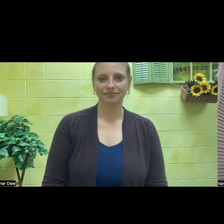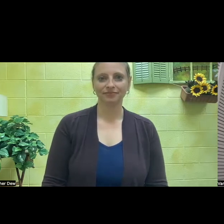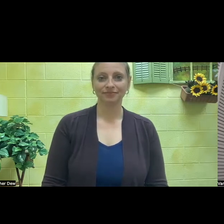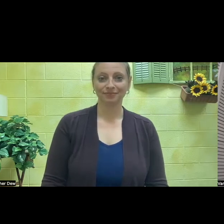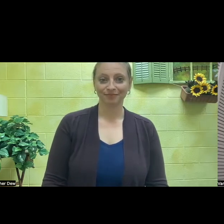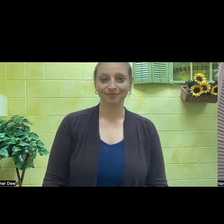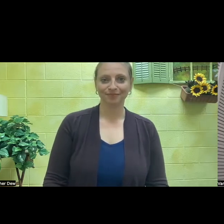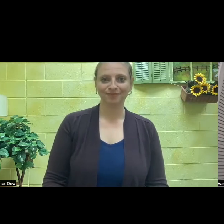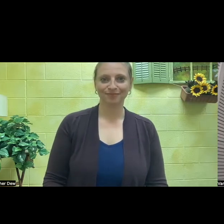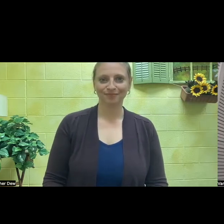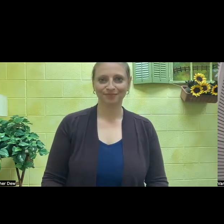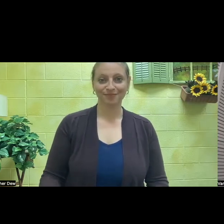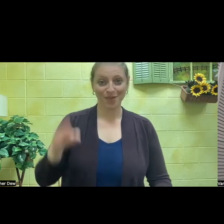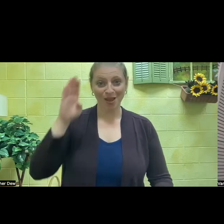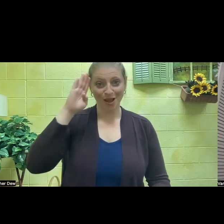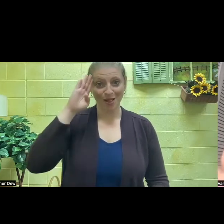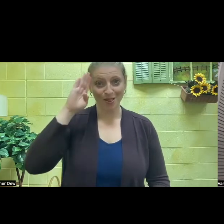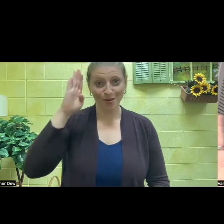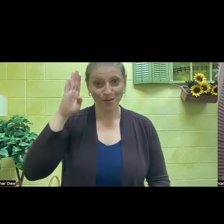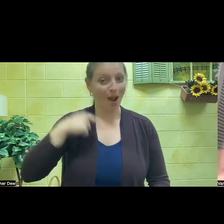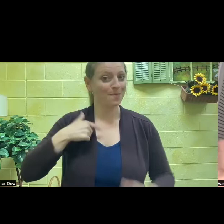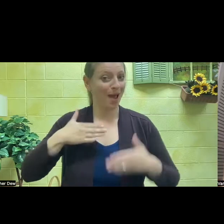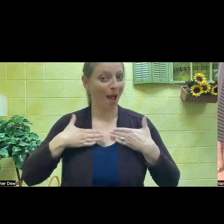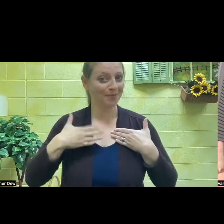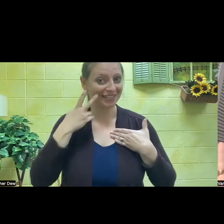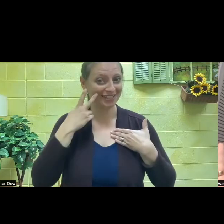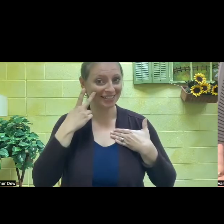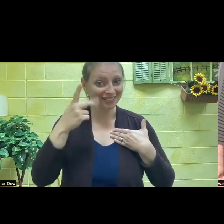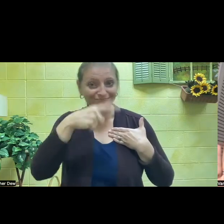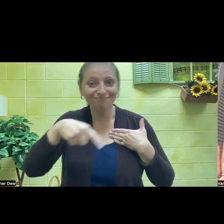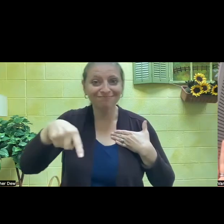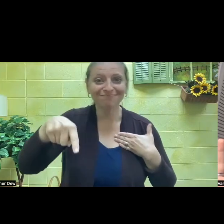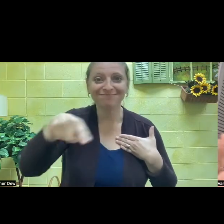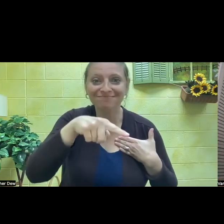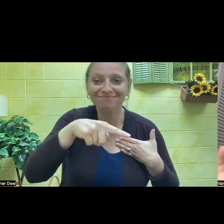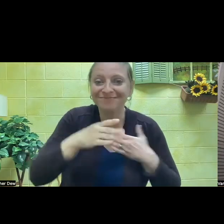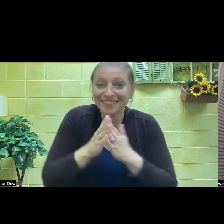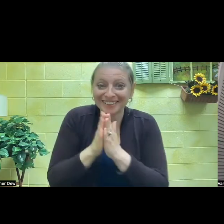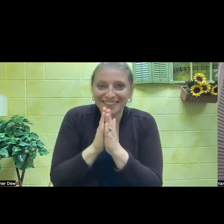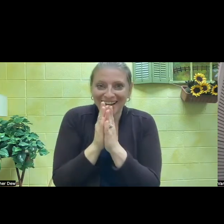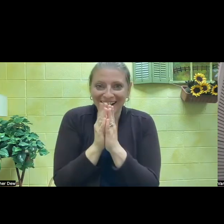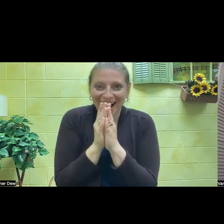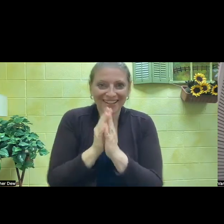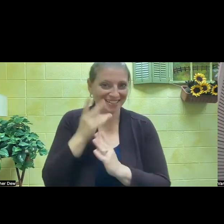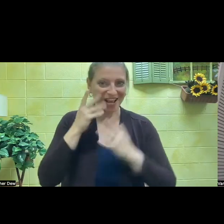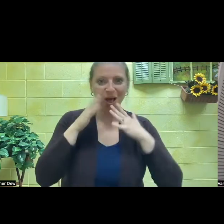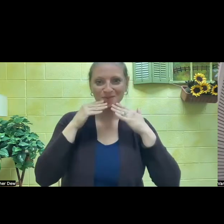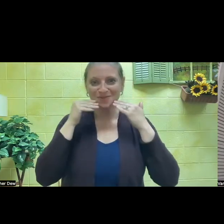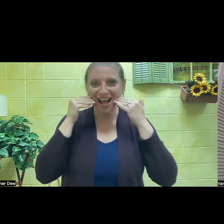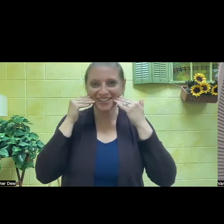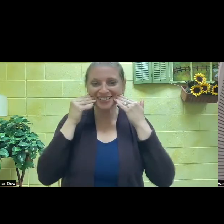Hello, everybody. I am so happy to see all your faces. This is so exciting. Look at all those smiles. I love